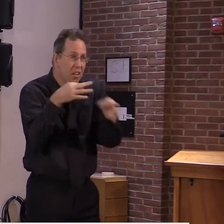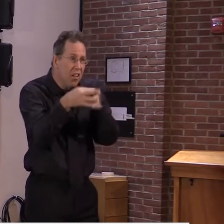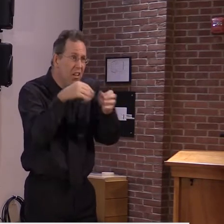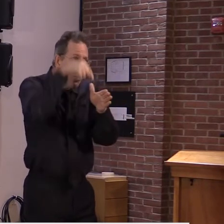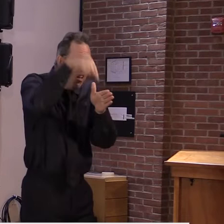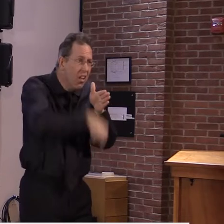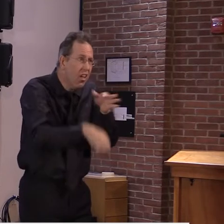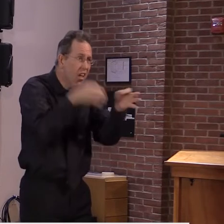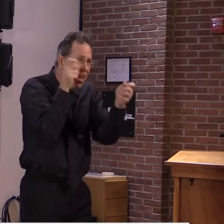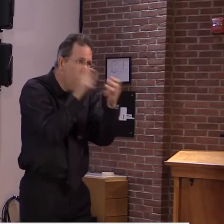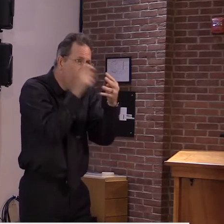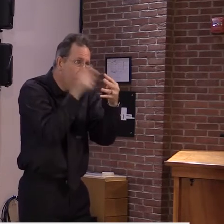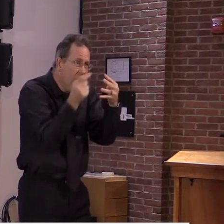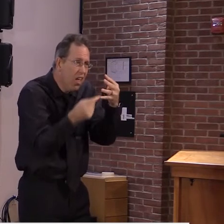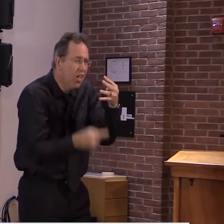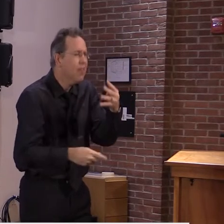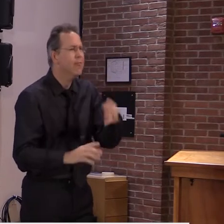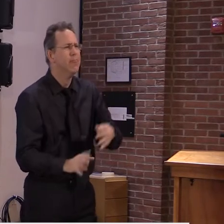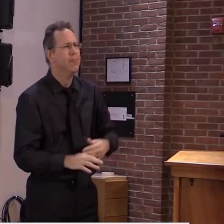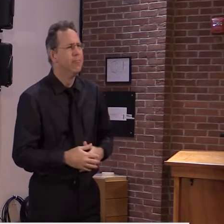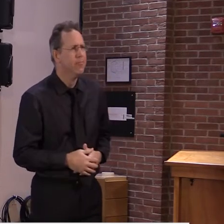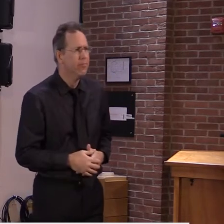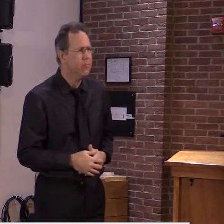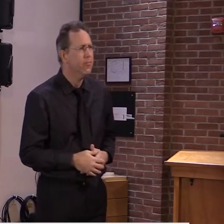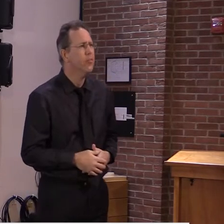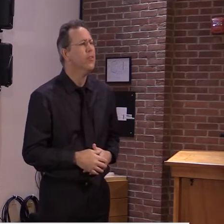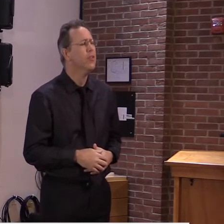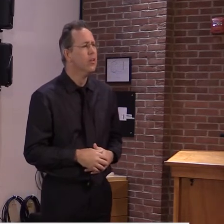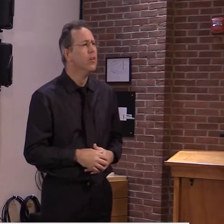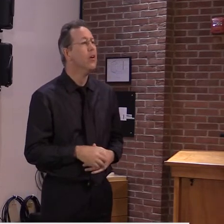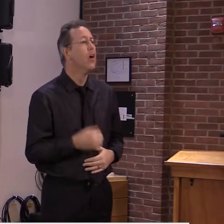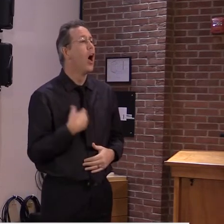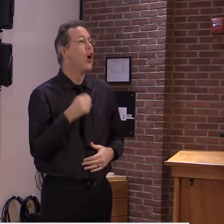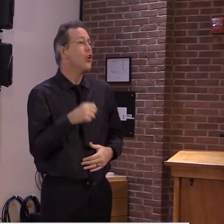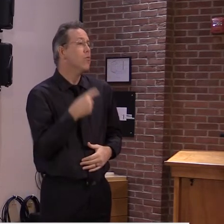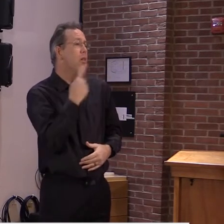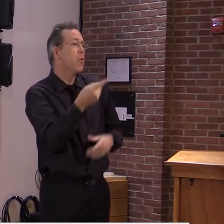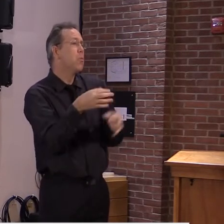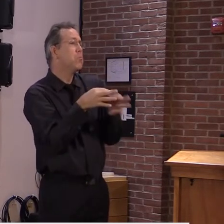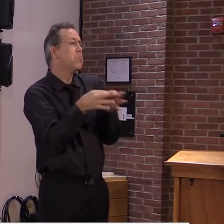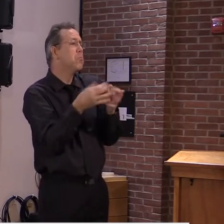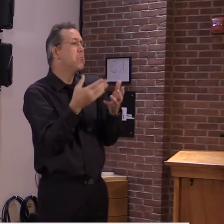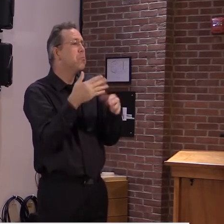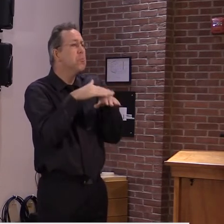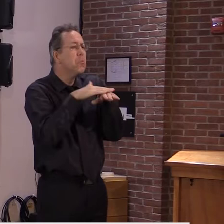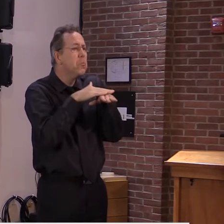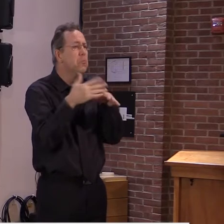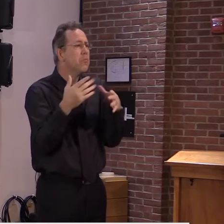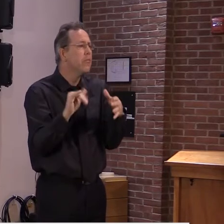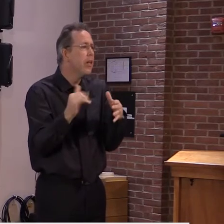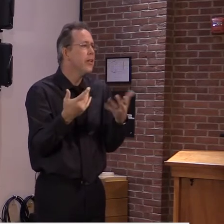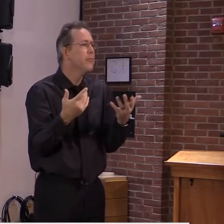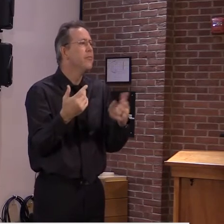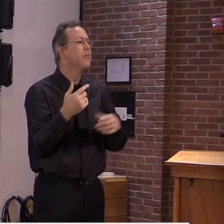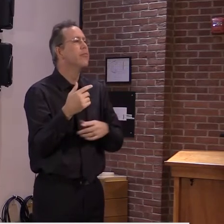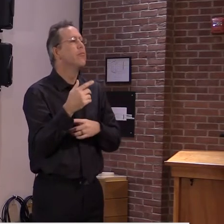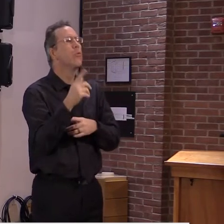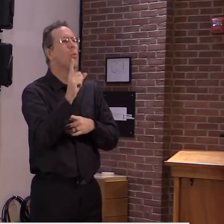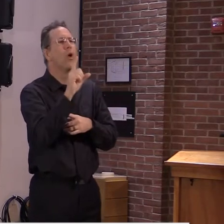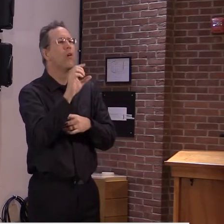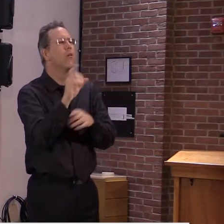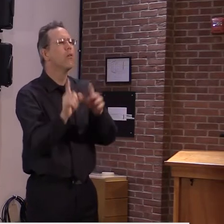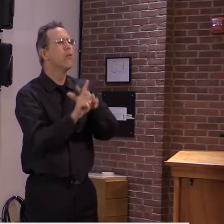We have abundant numbers of cases in our long-term care facilities, as you